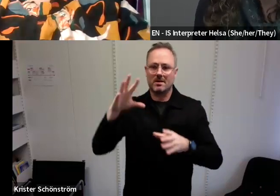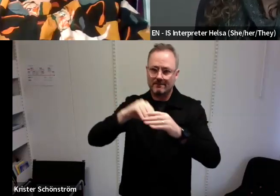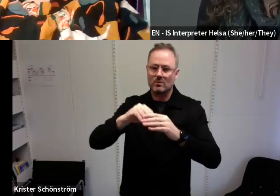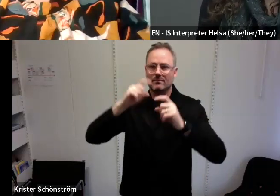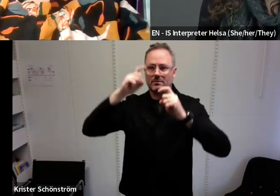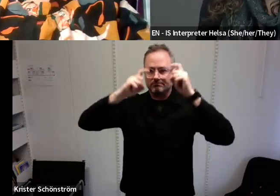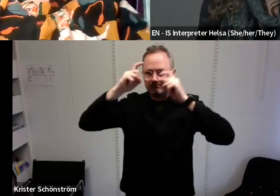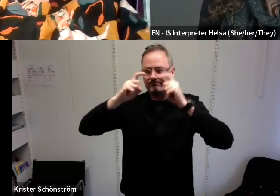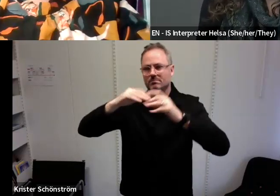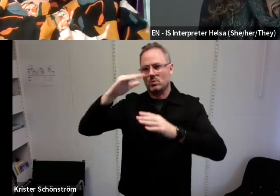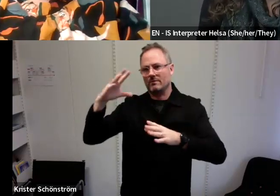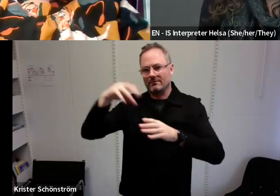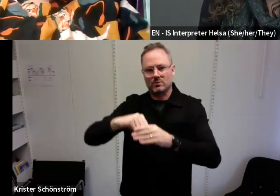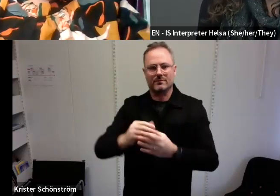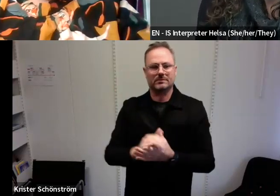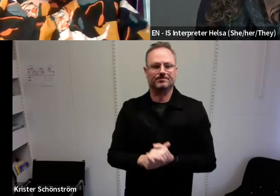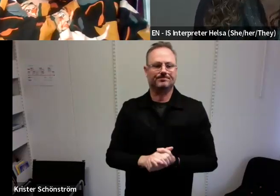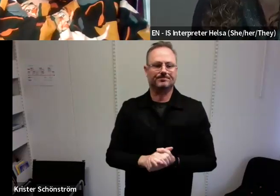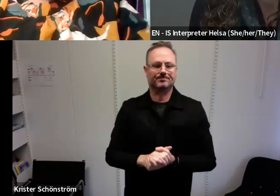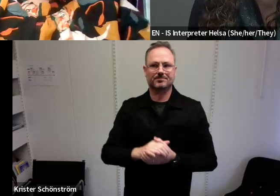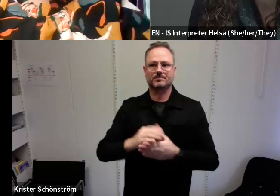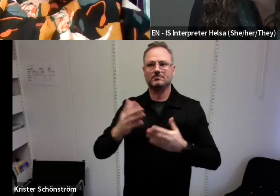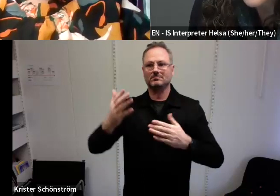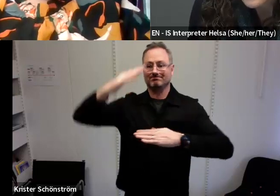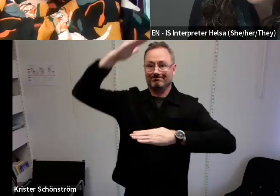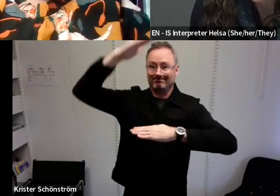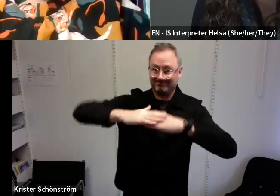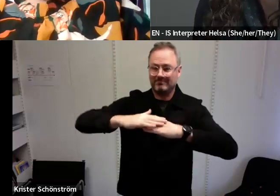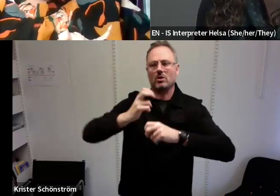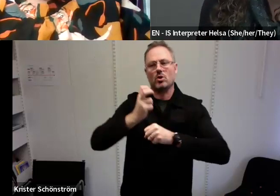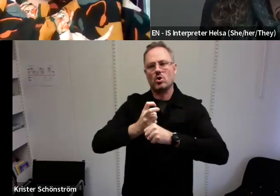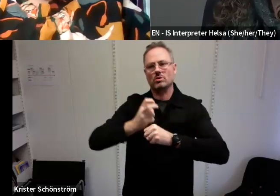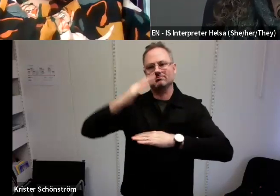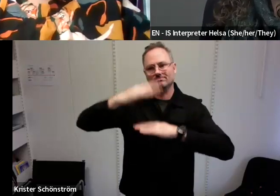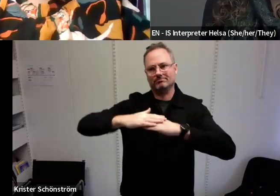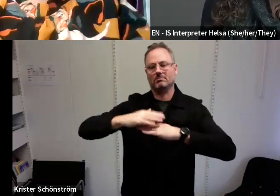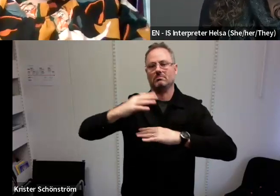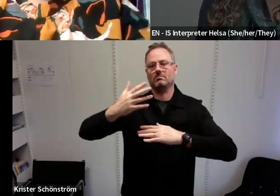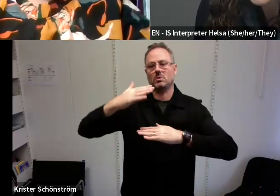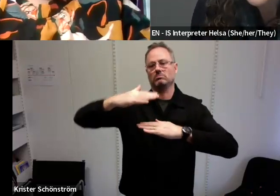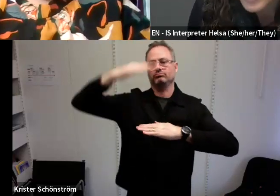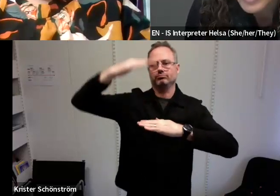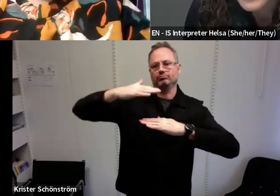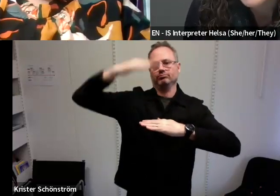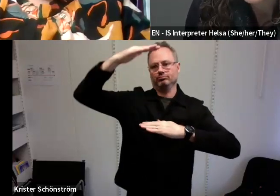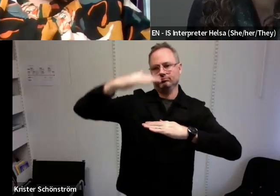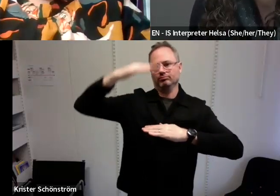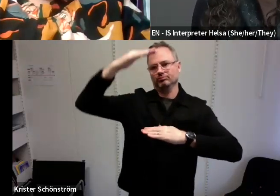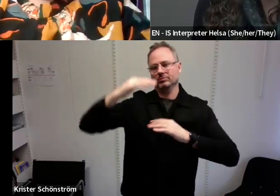provided. It does include various features of sign language rather than just manual